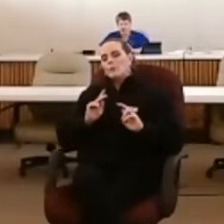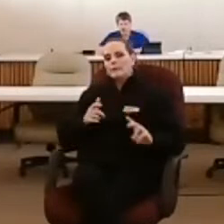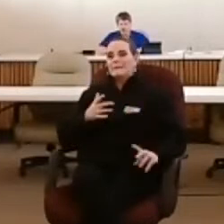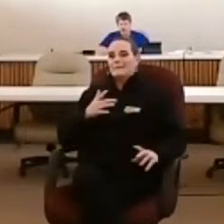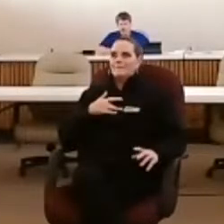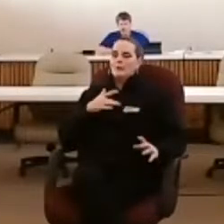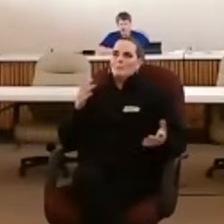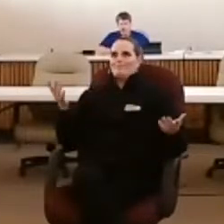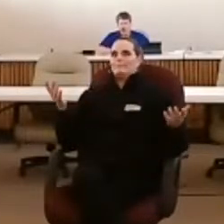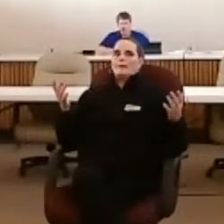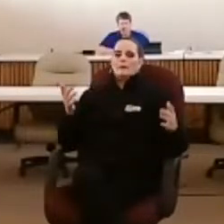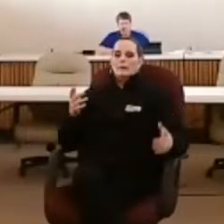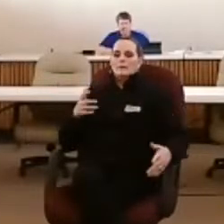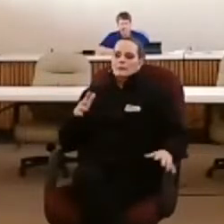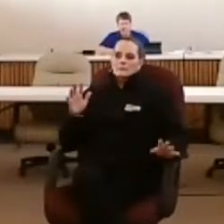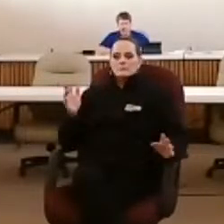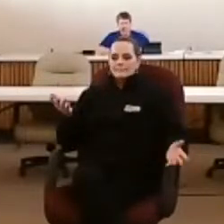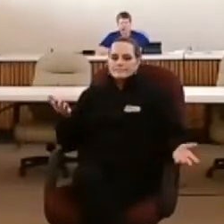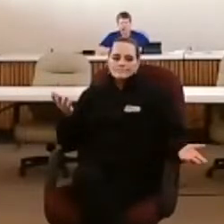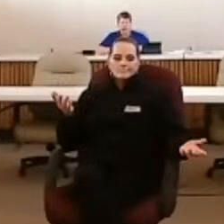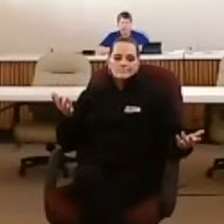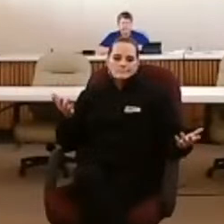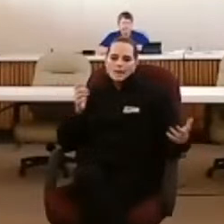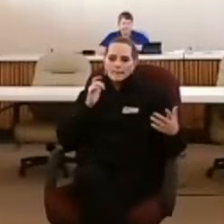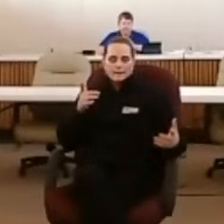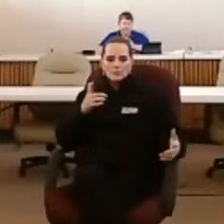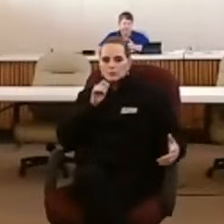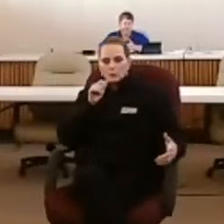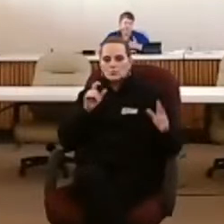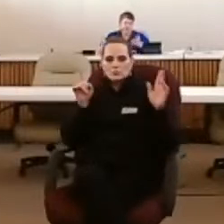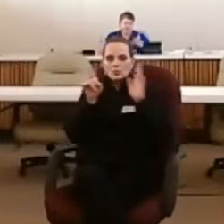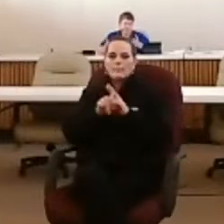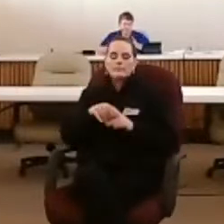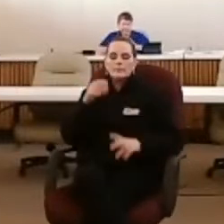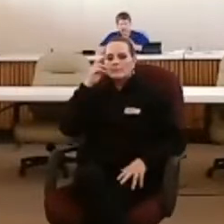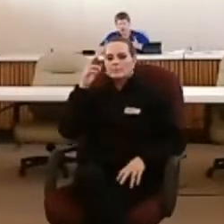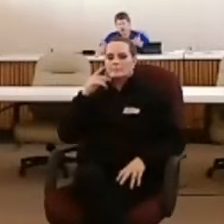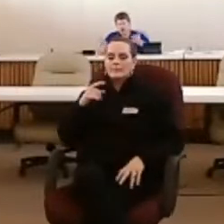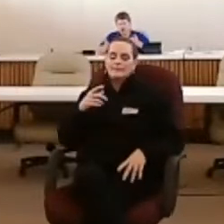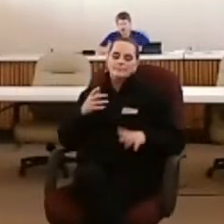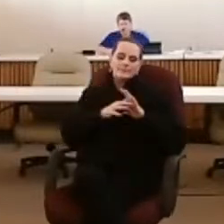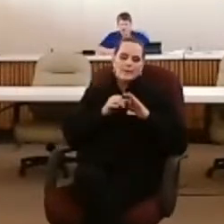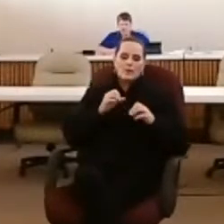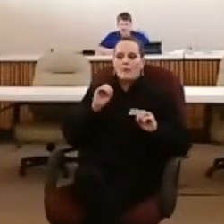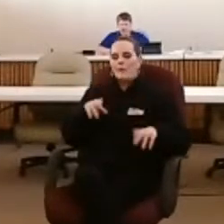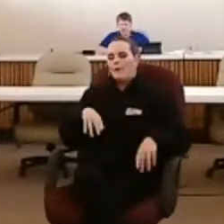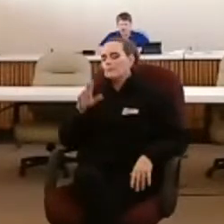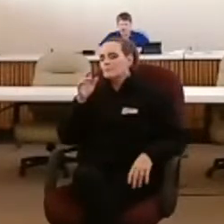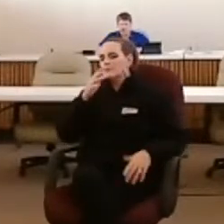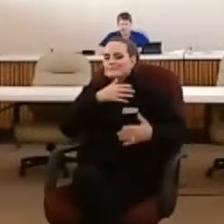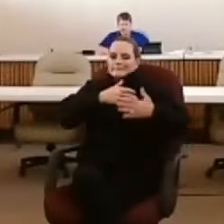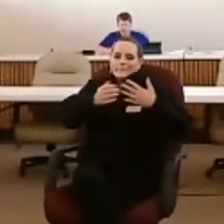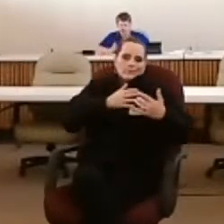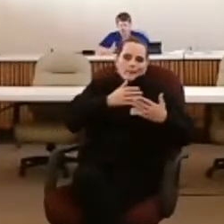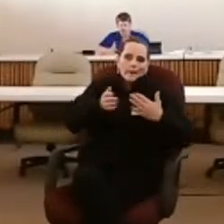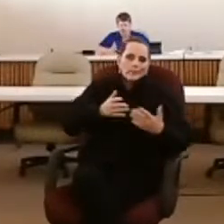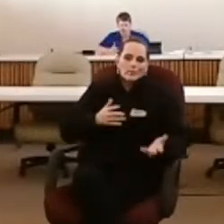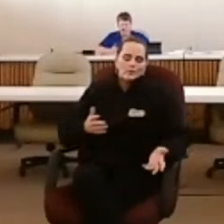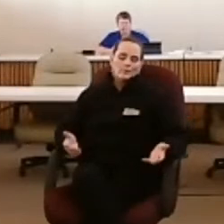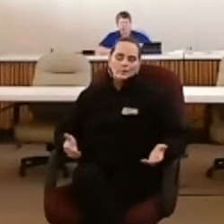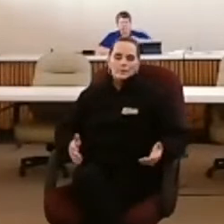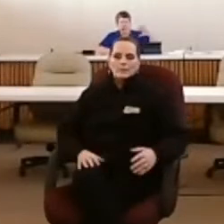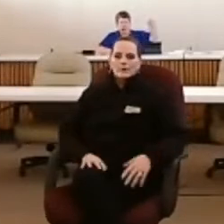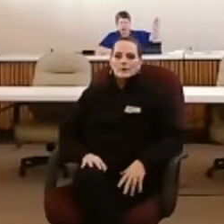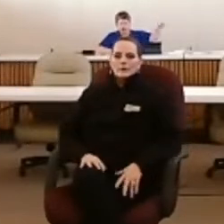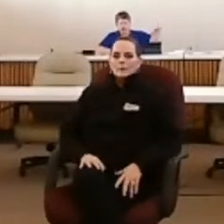felt strongly might not show up because they'd say, oh, it doesn't matter, you know,